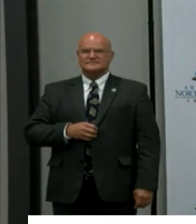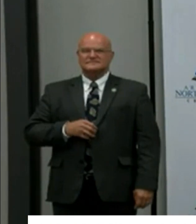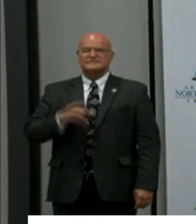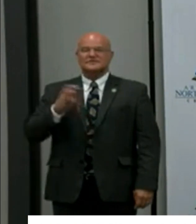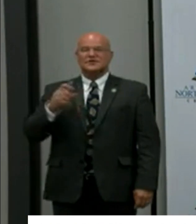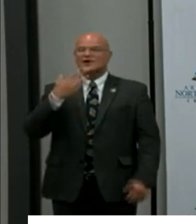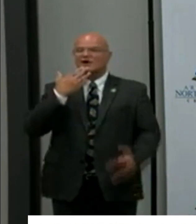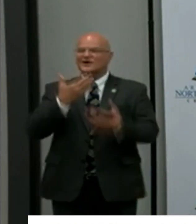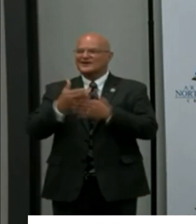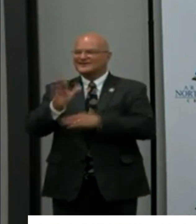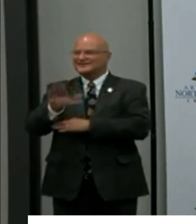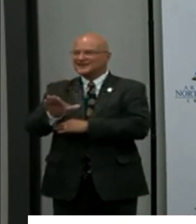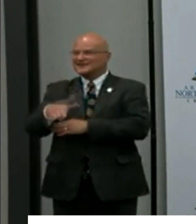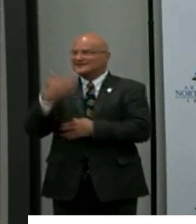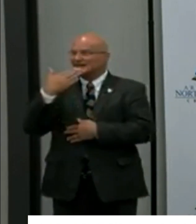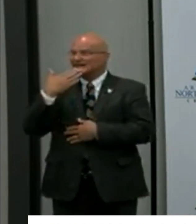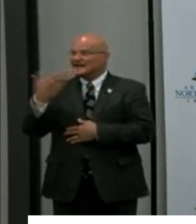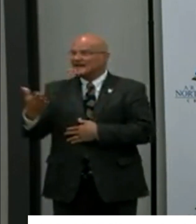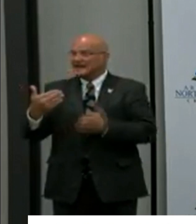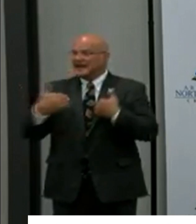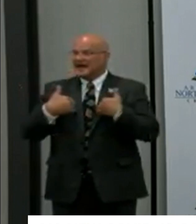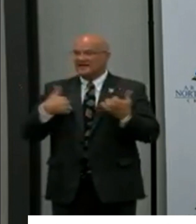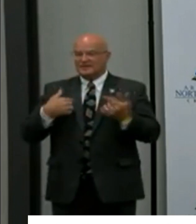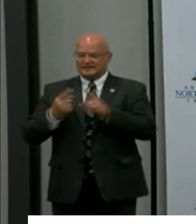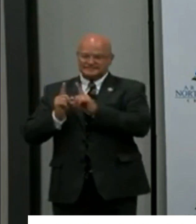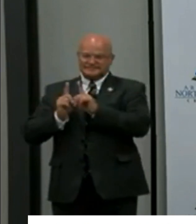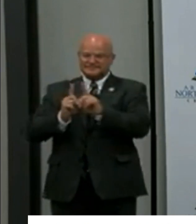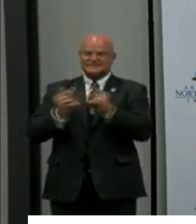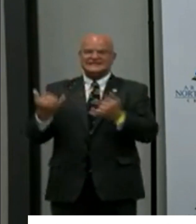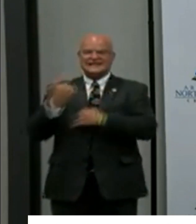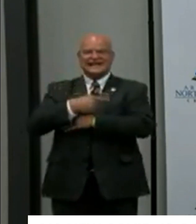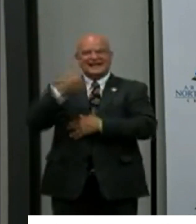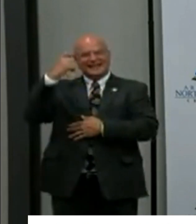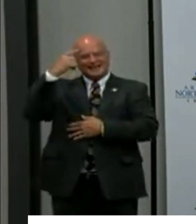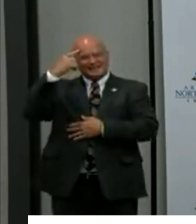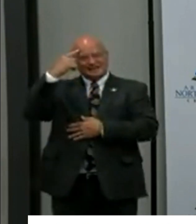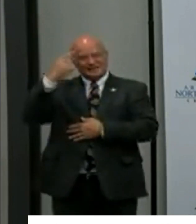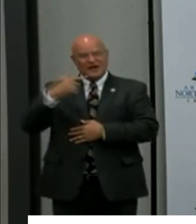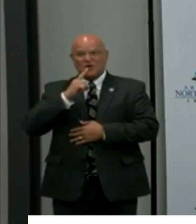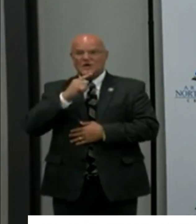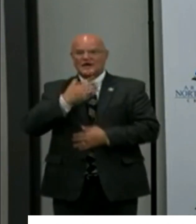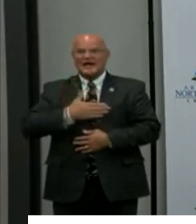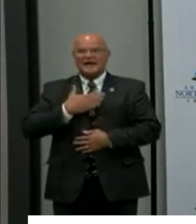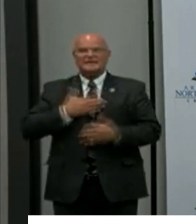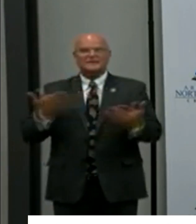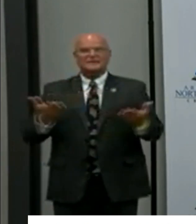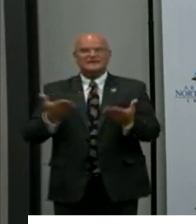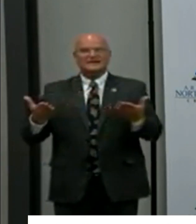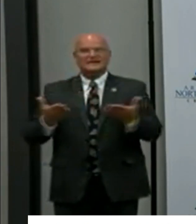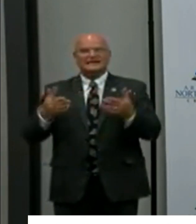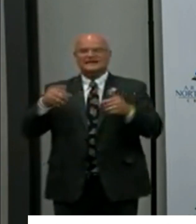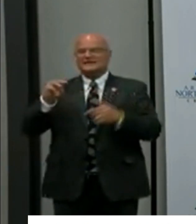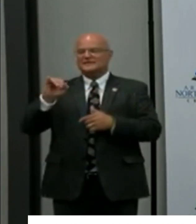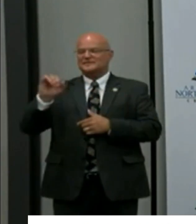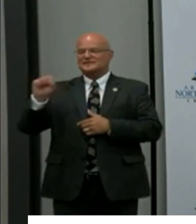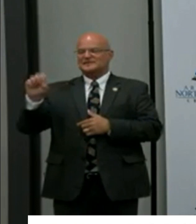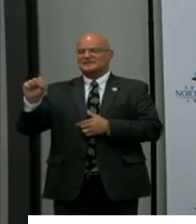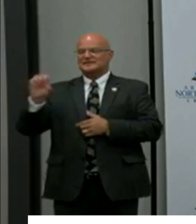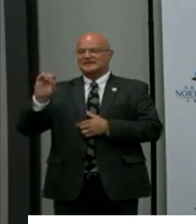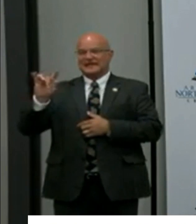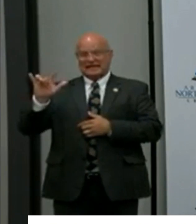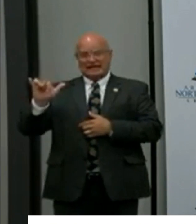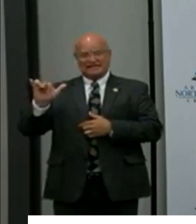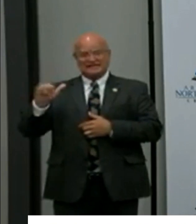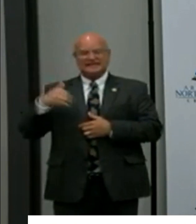Well, good afternoon, and thank you for having me along today, Governor. I'm really happy to be here in Mississippi County, and